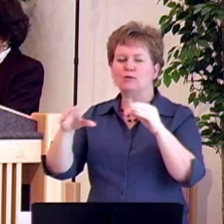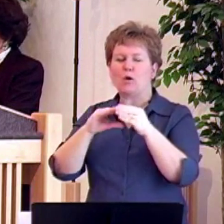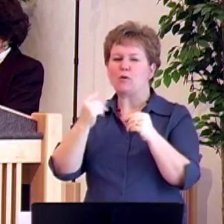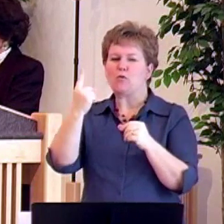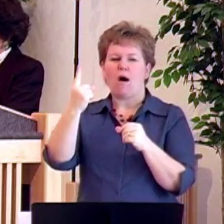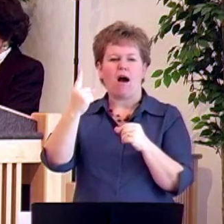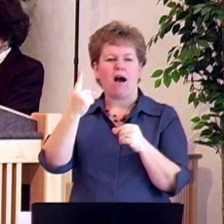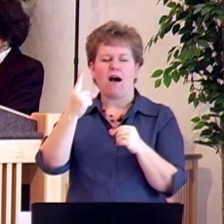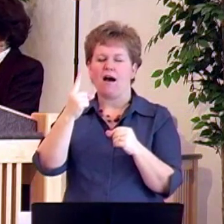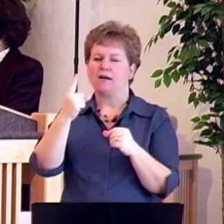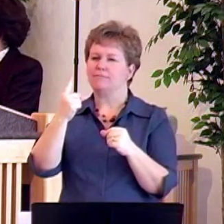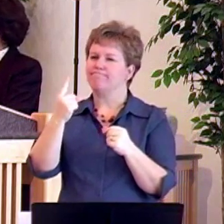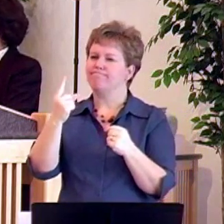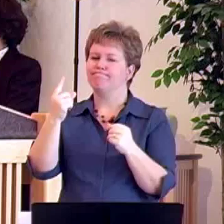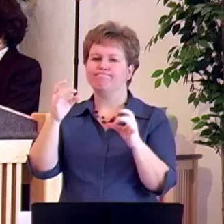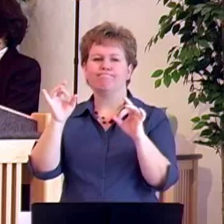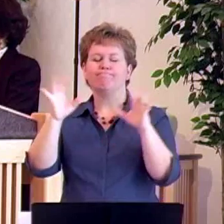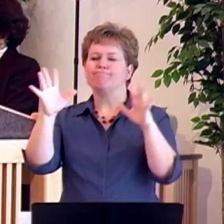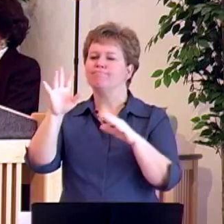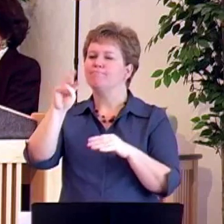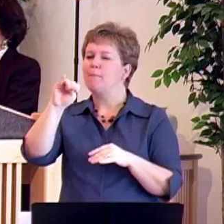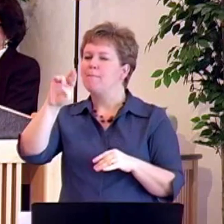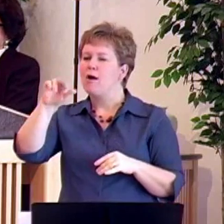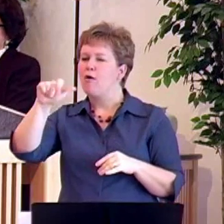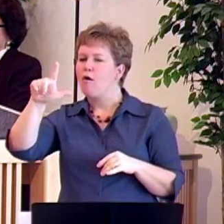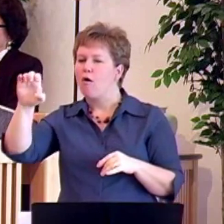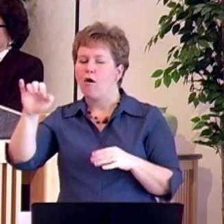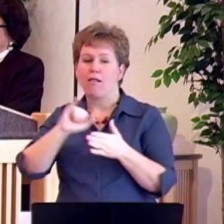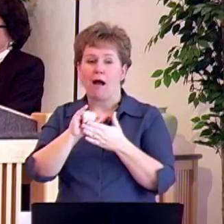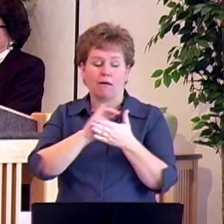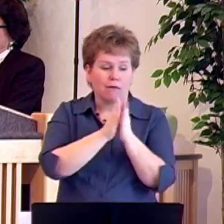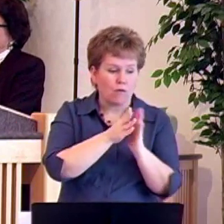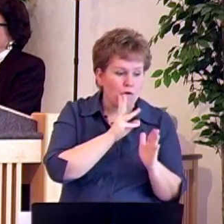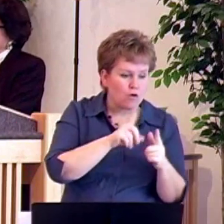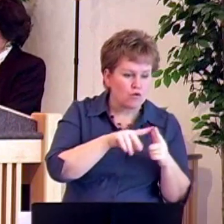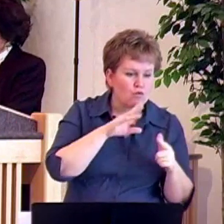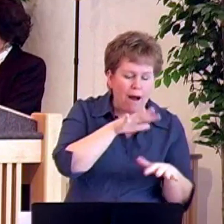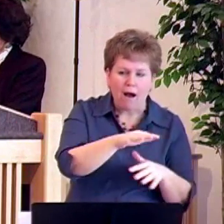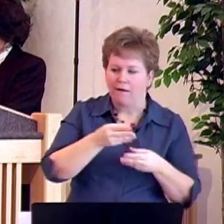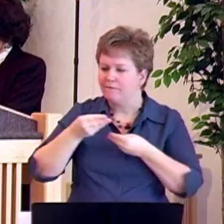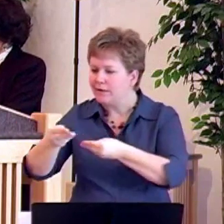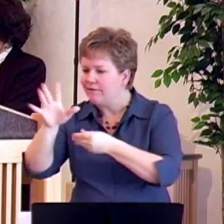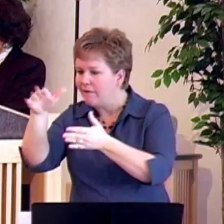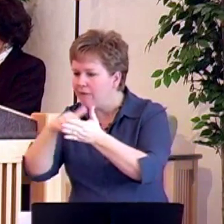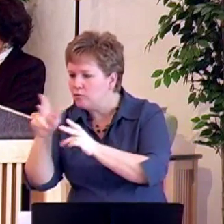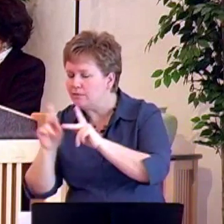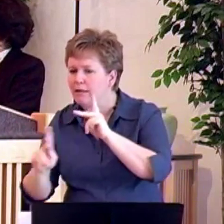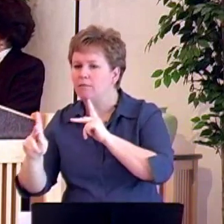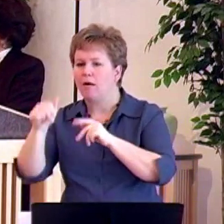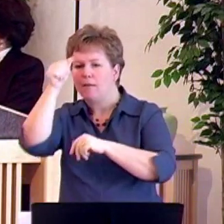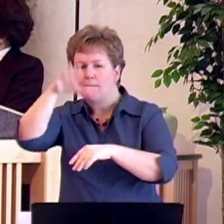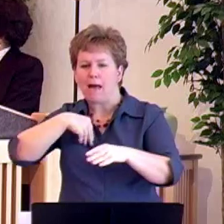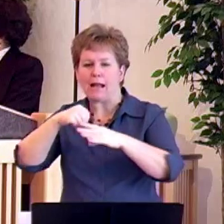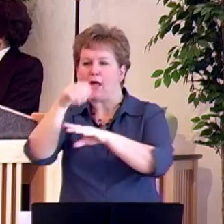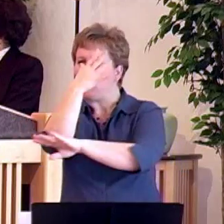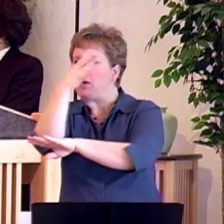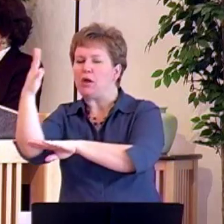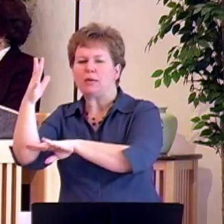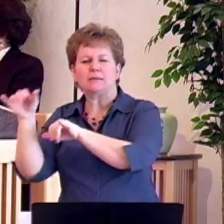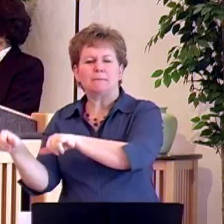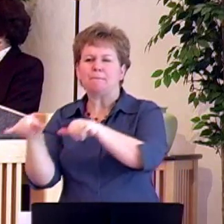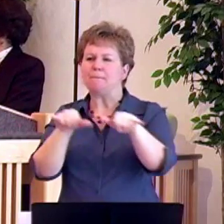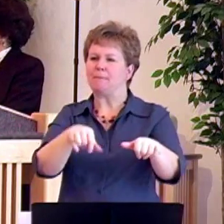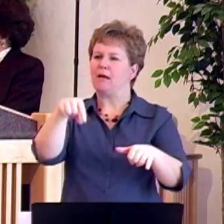abundance miracles, like feeding the 5,000, or turning water into wine, or manna in the wilderness. This story is one